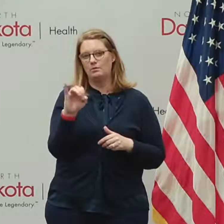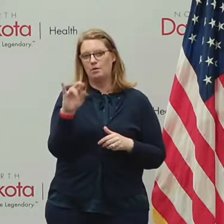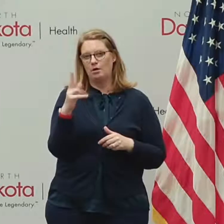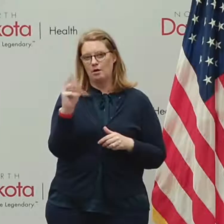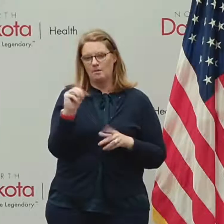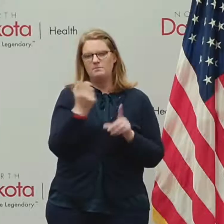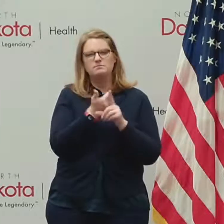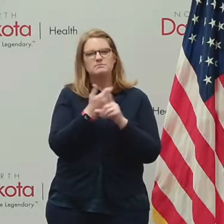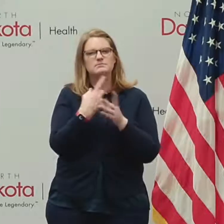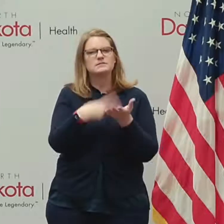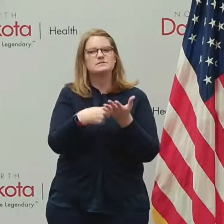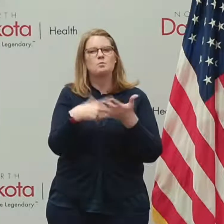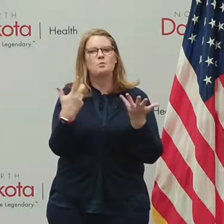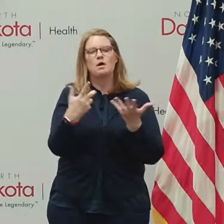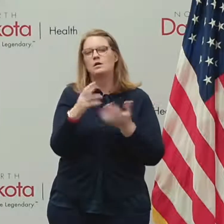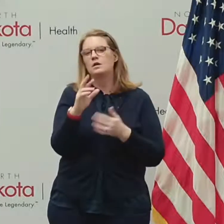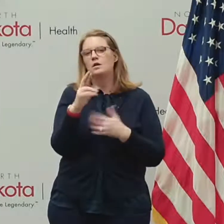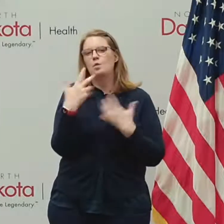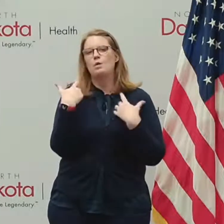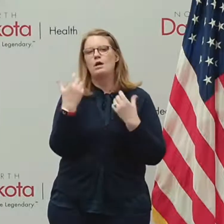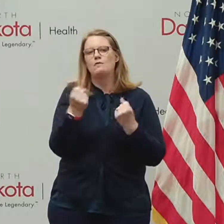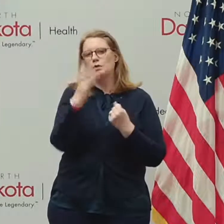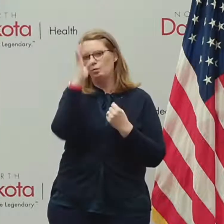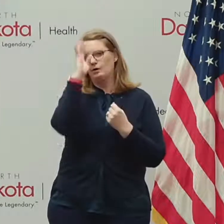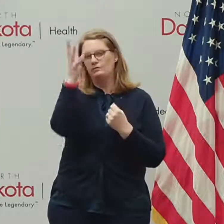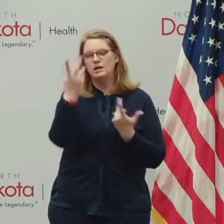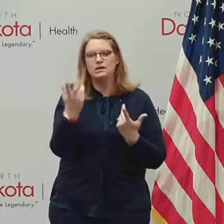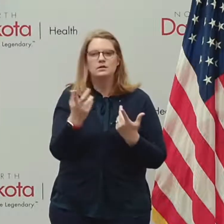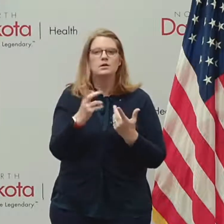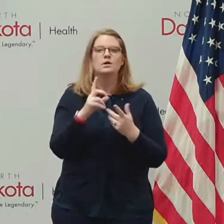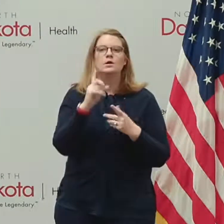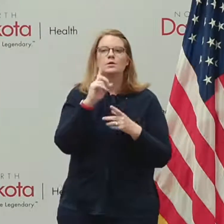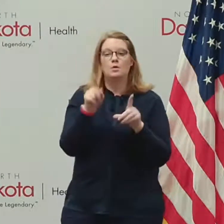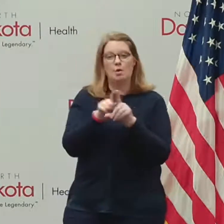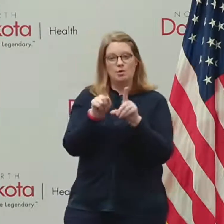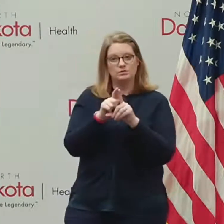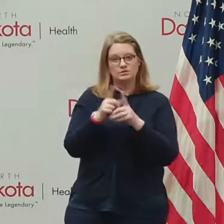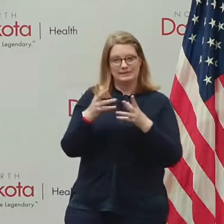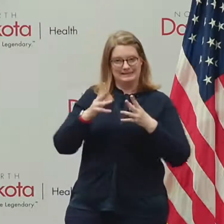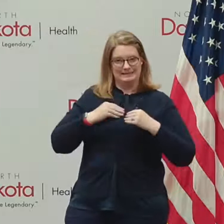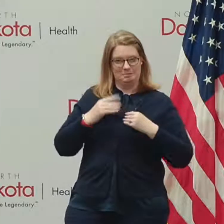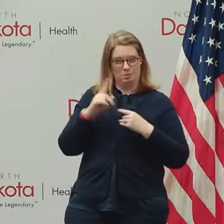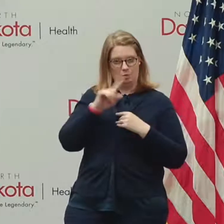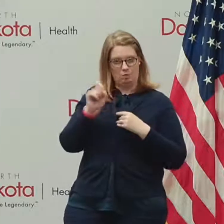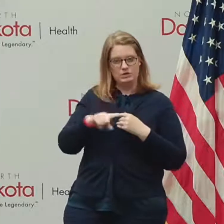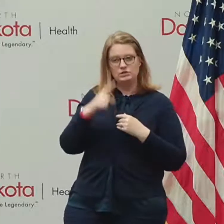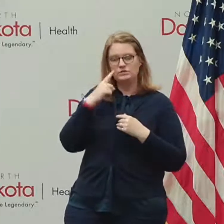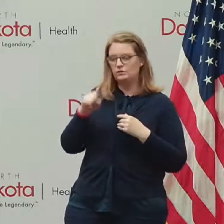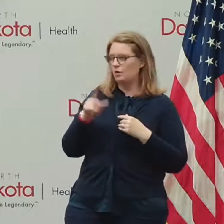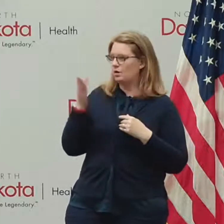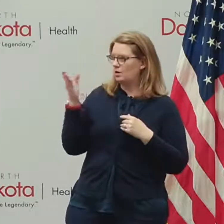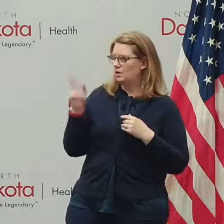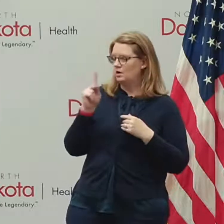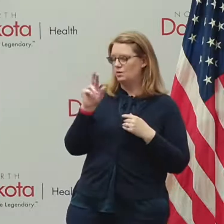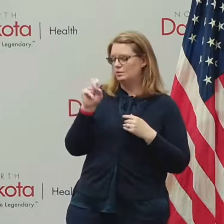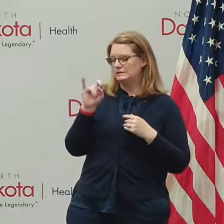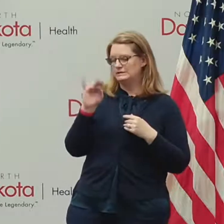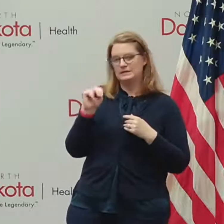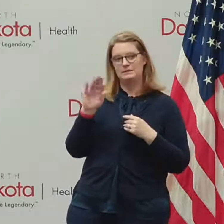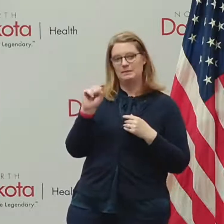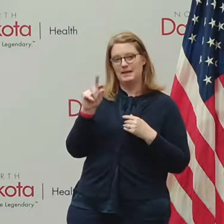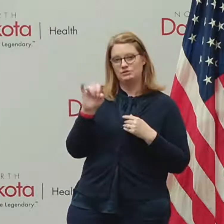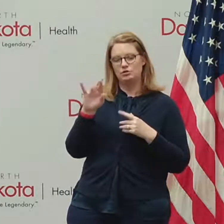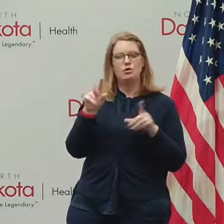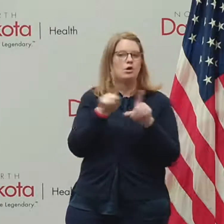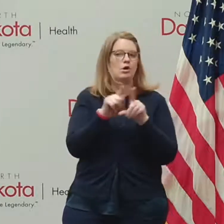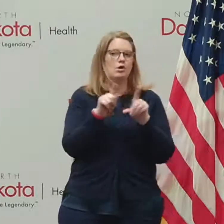Reinvented. We also, afterwards for questions, both Superintendent Baszler and Head of Human Services Chris Jones will